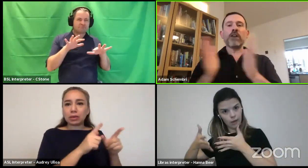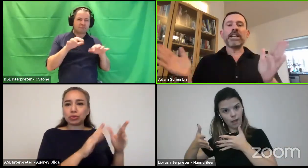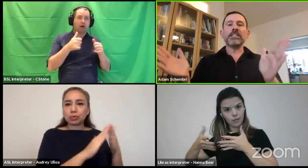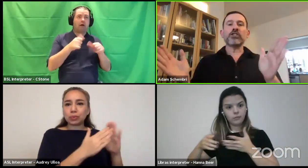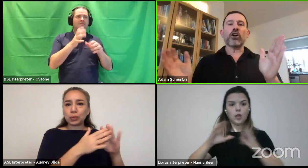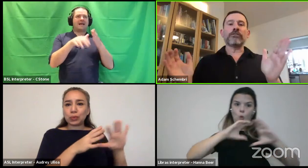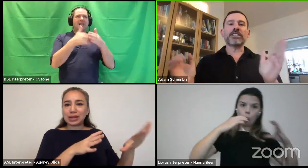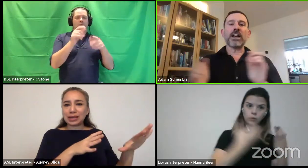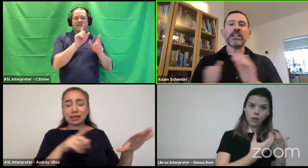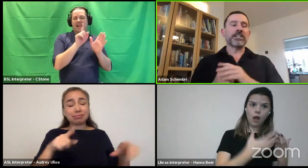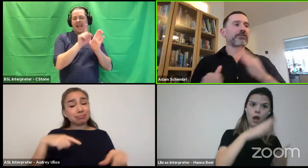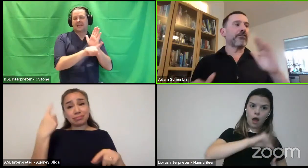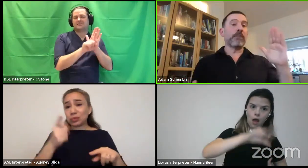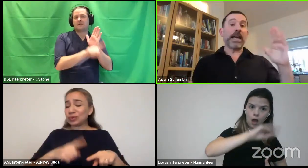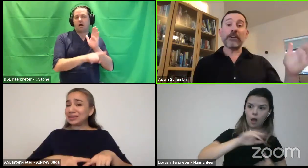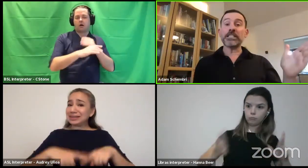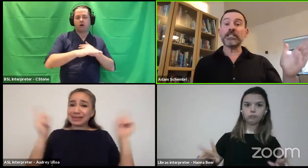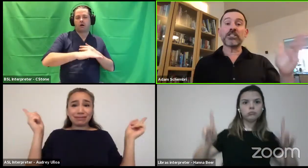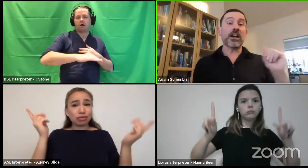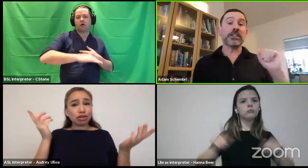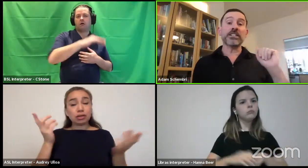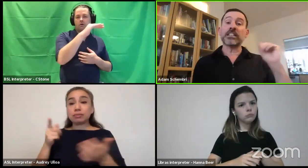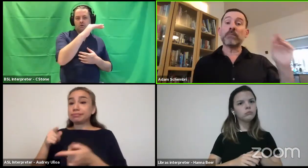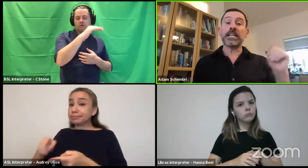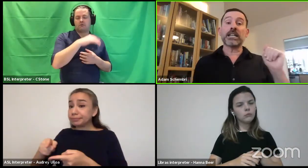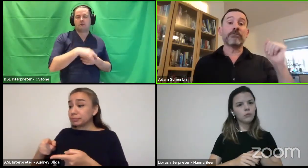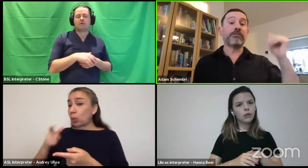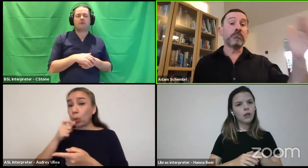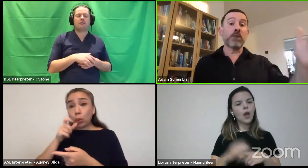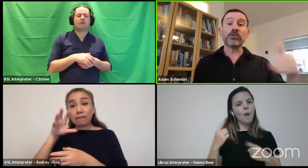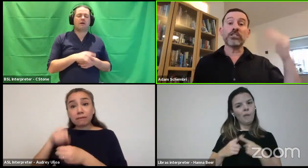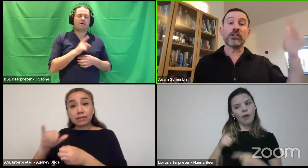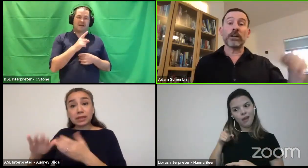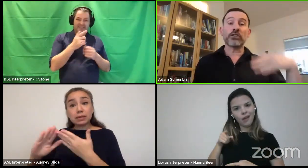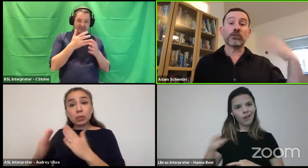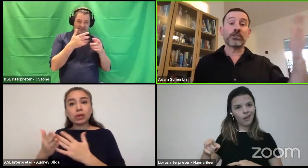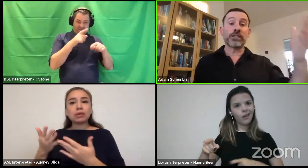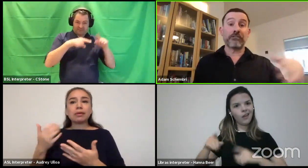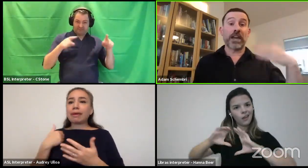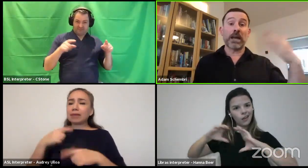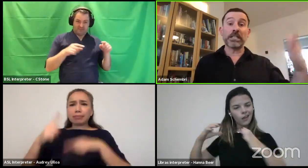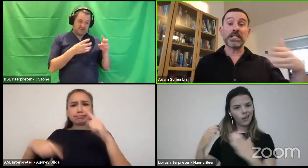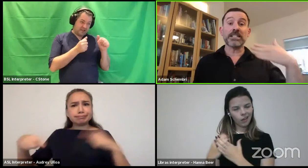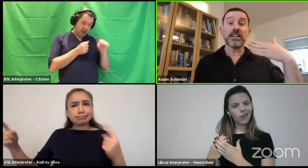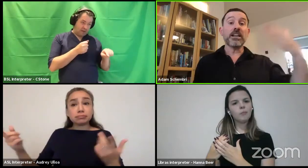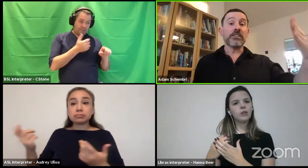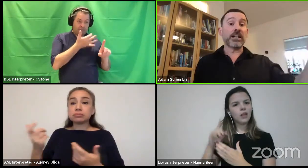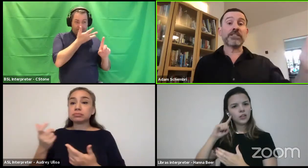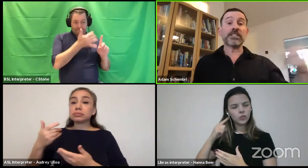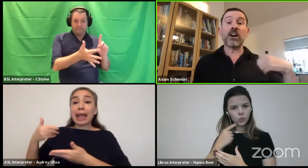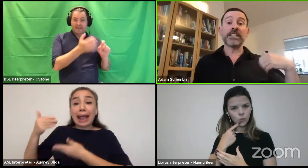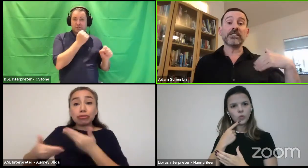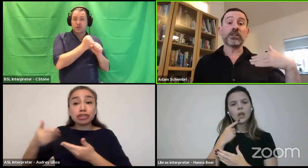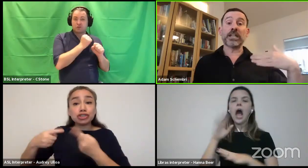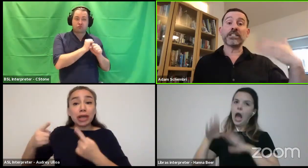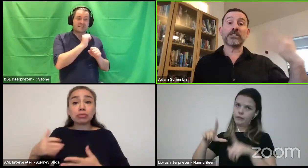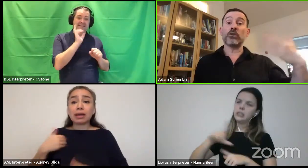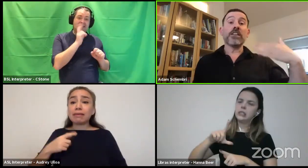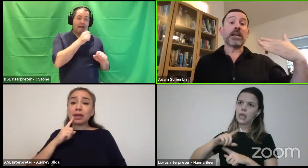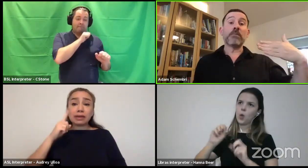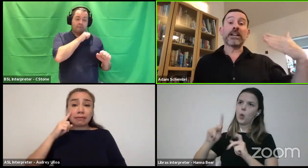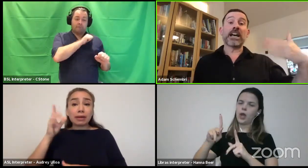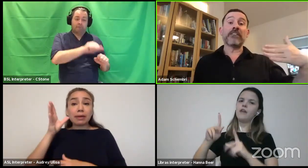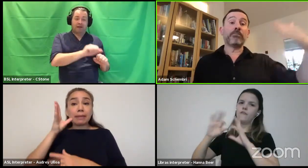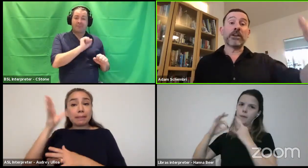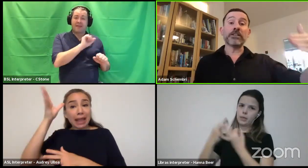a range of signers, from heritage signers that may come from multi-generational deaf families that have signed, okay, so